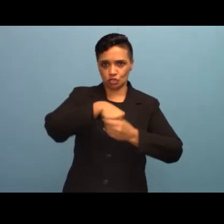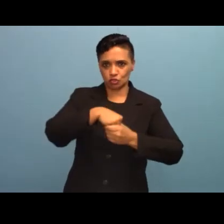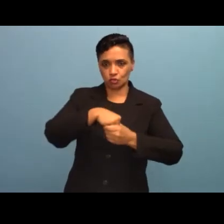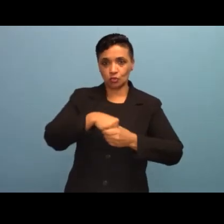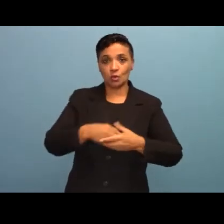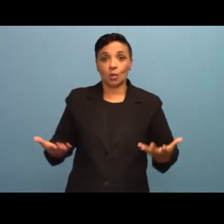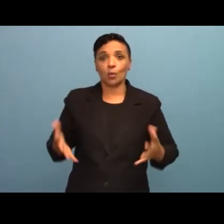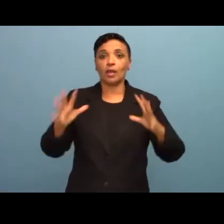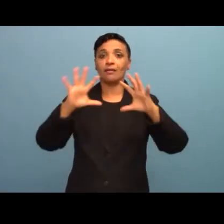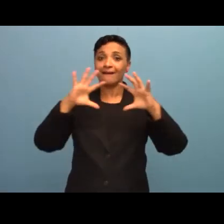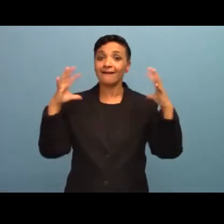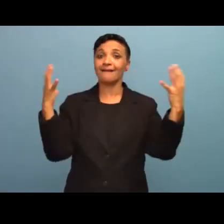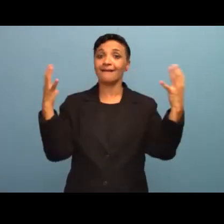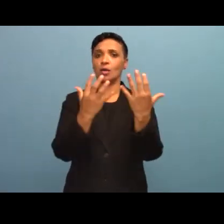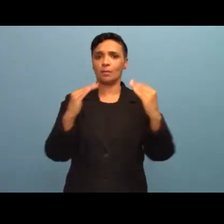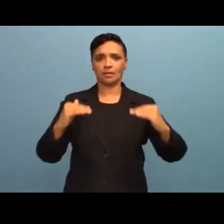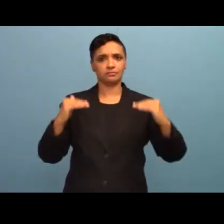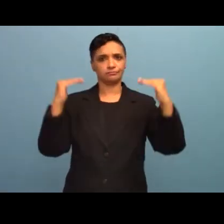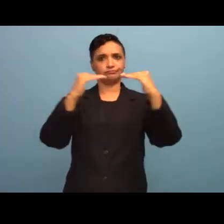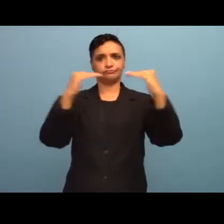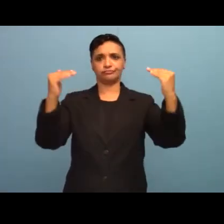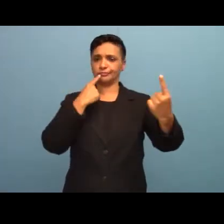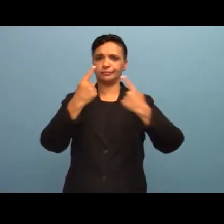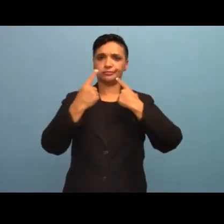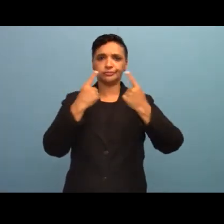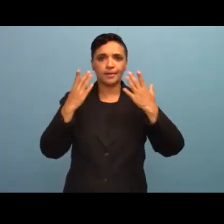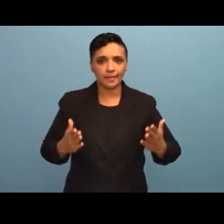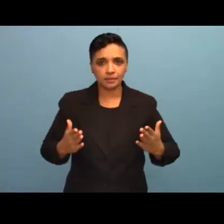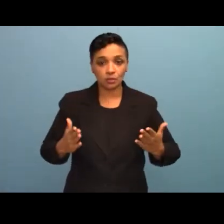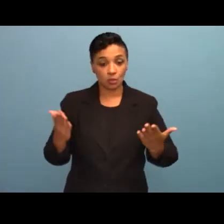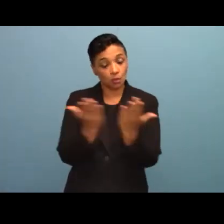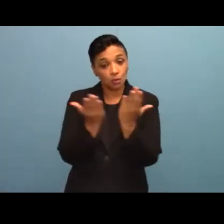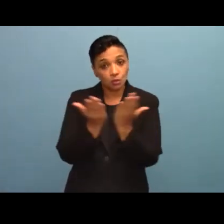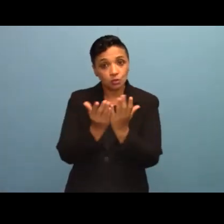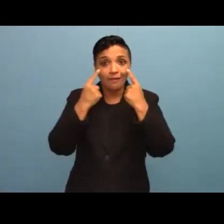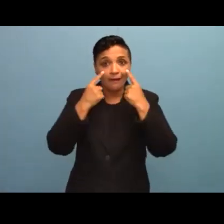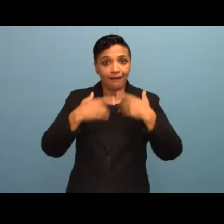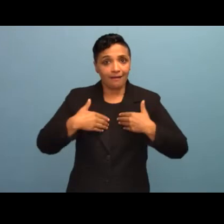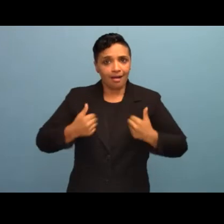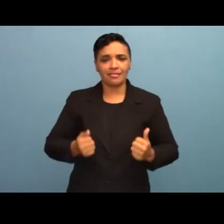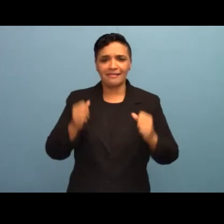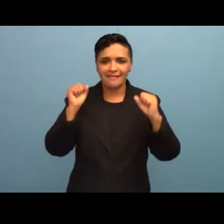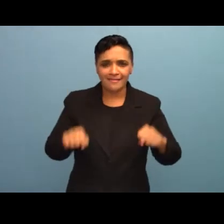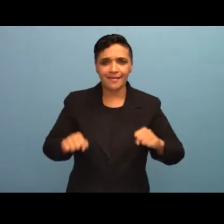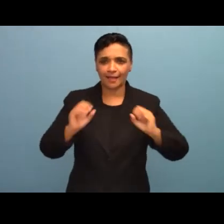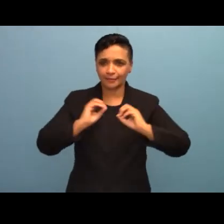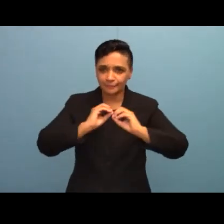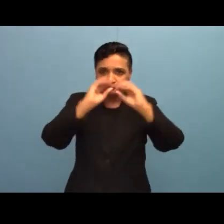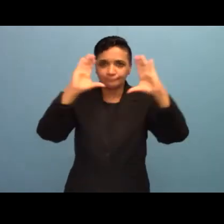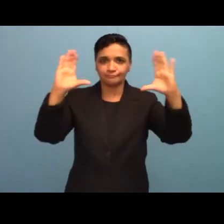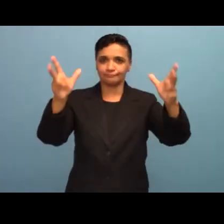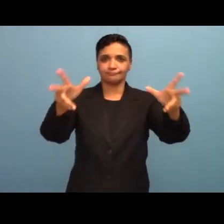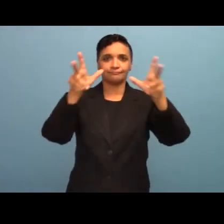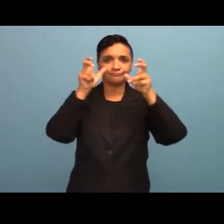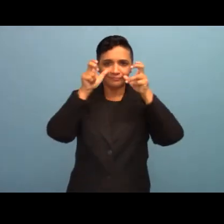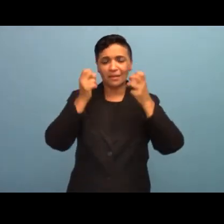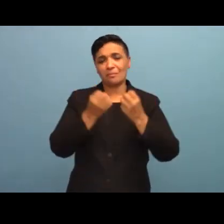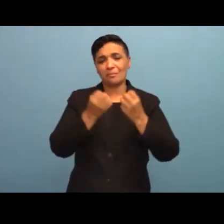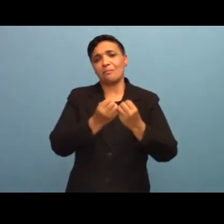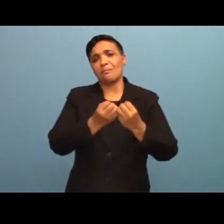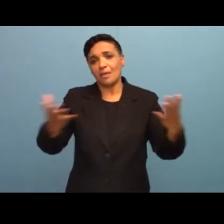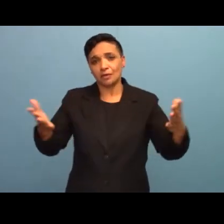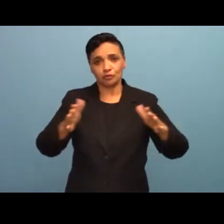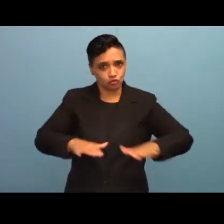discussions. School eye health programs can make clear vision a reality for every child, helping millions to achieve their full